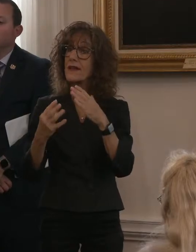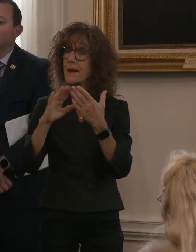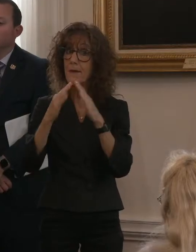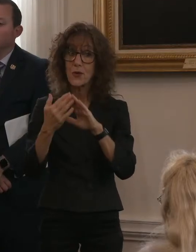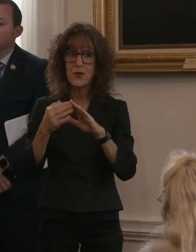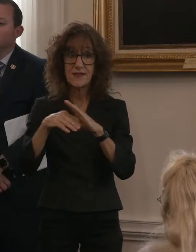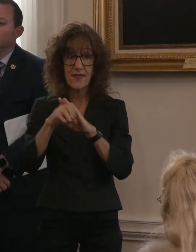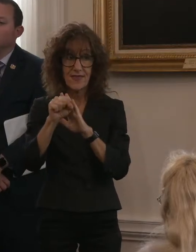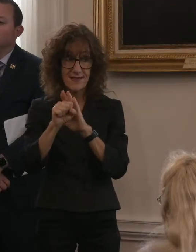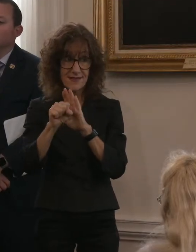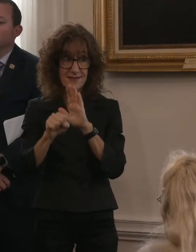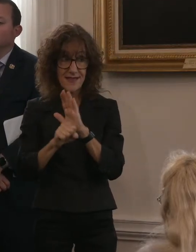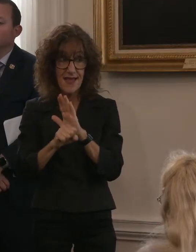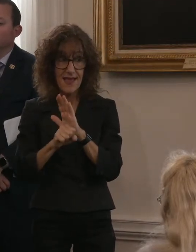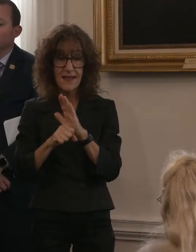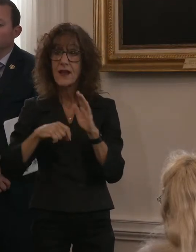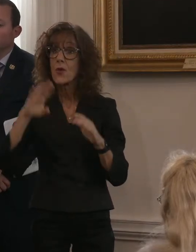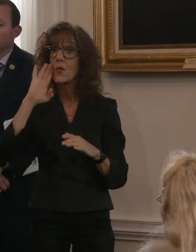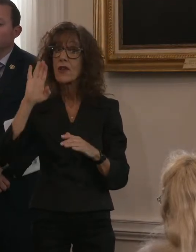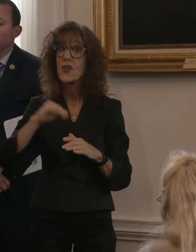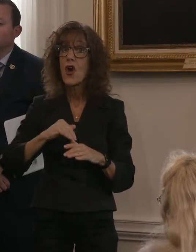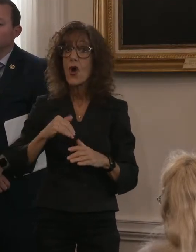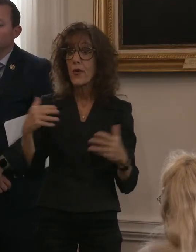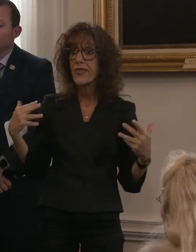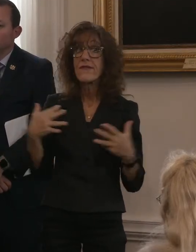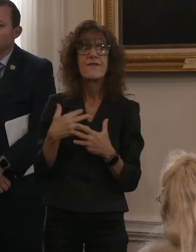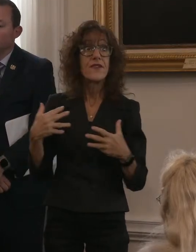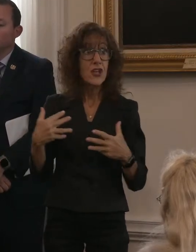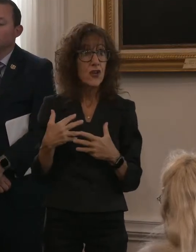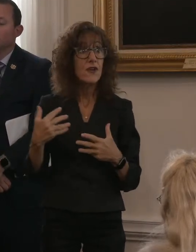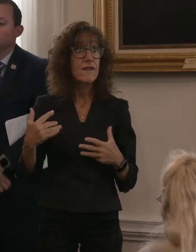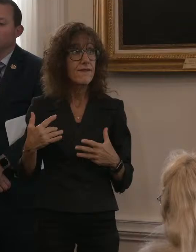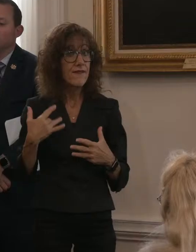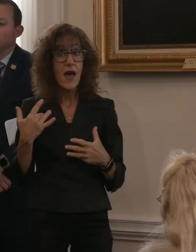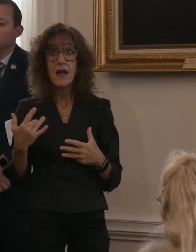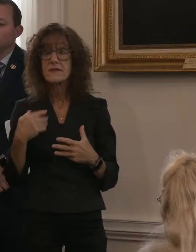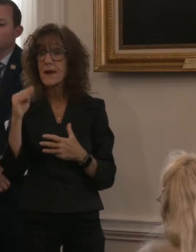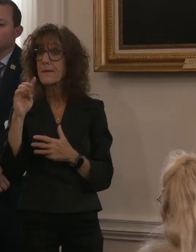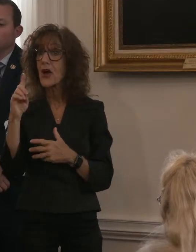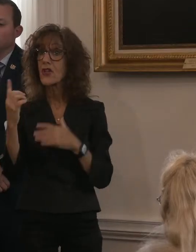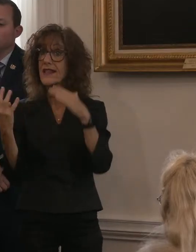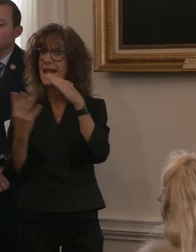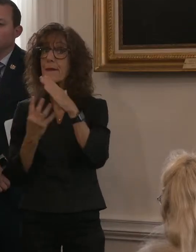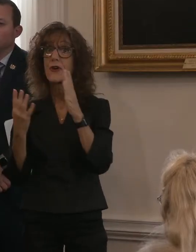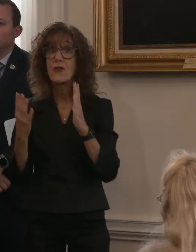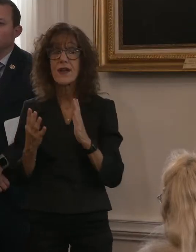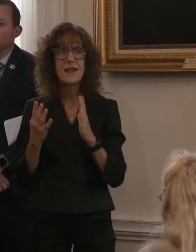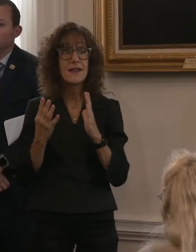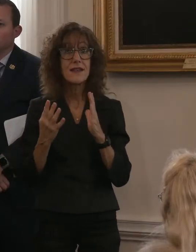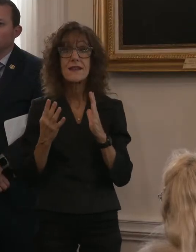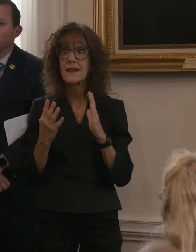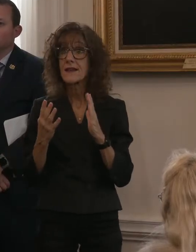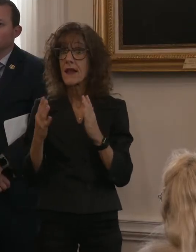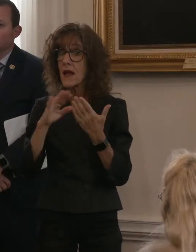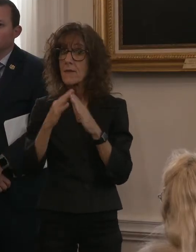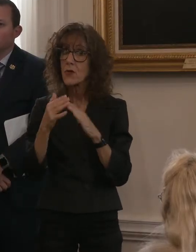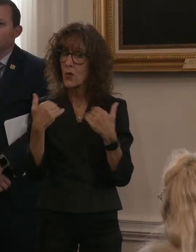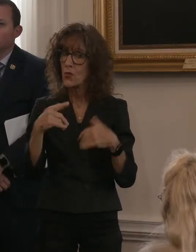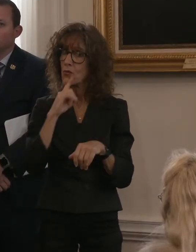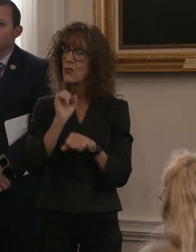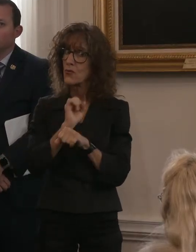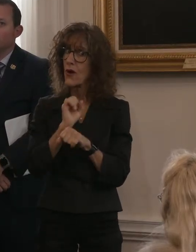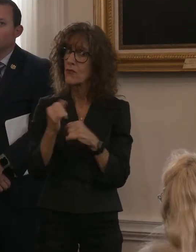state. We know the fear felt in Maryland's immigrant communities is real right